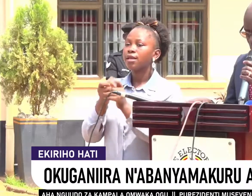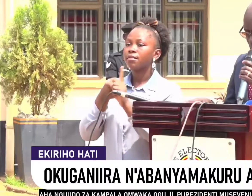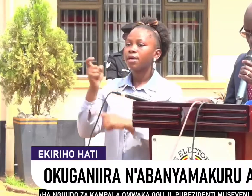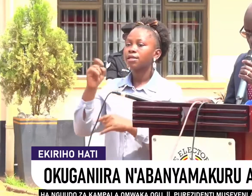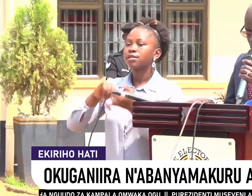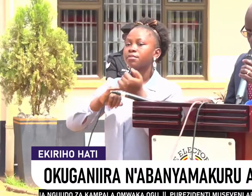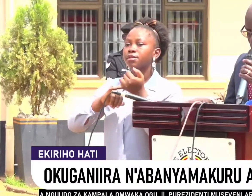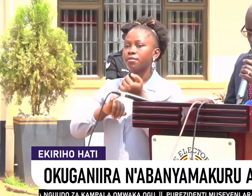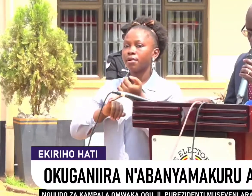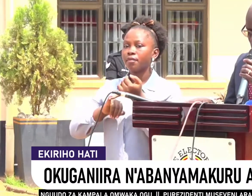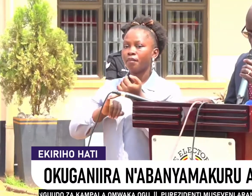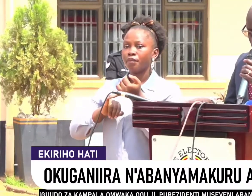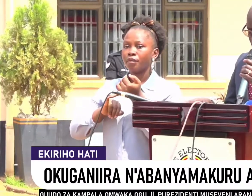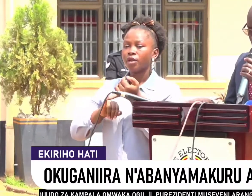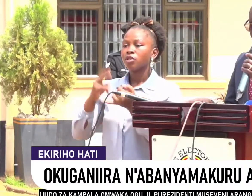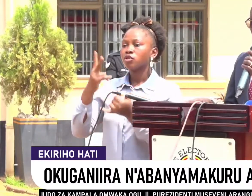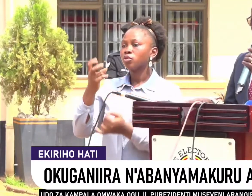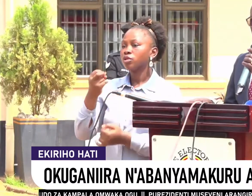September